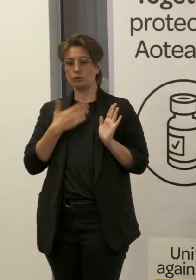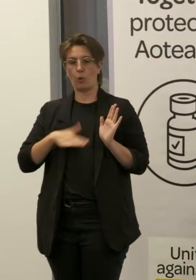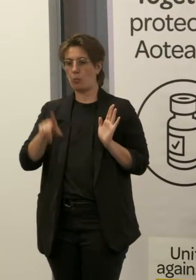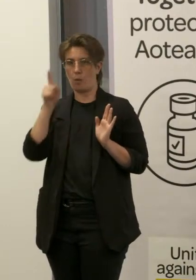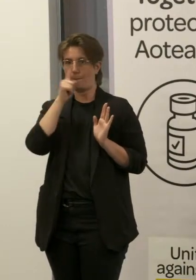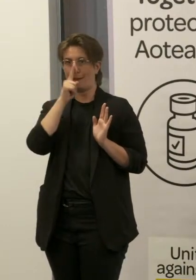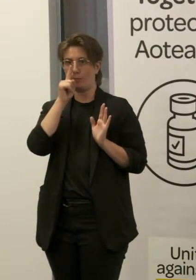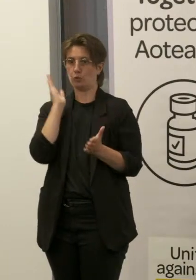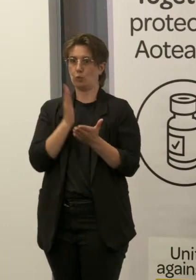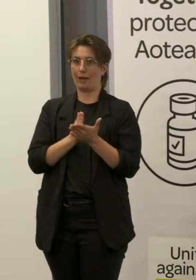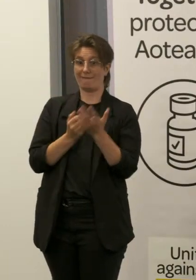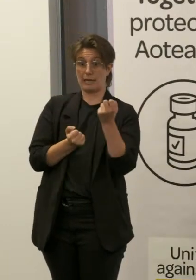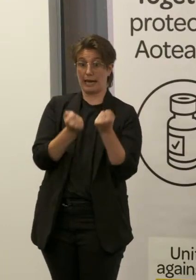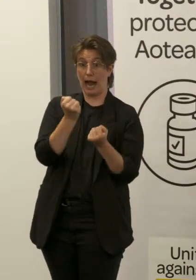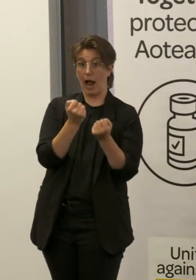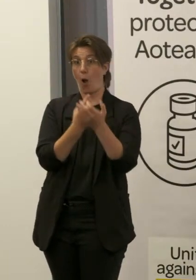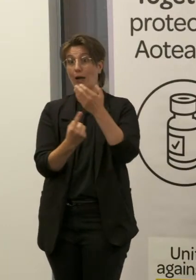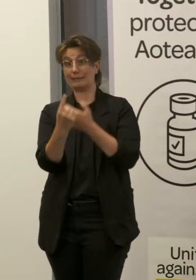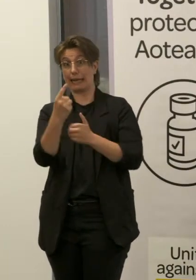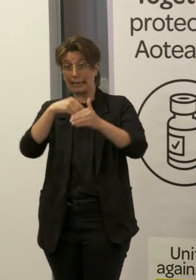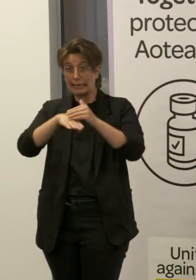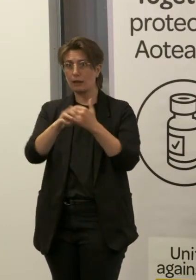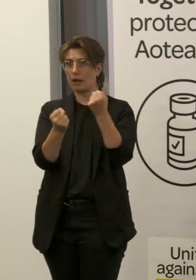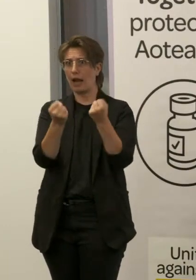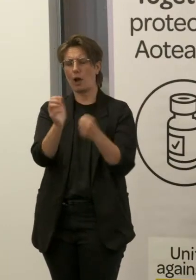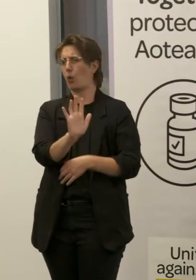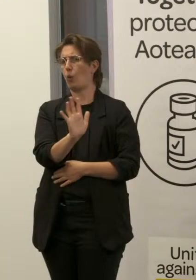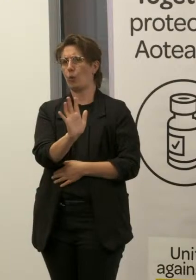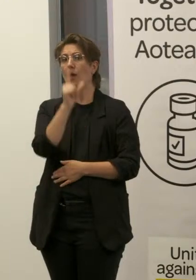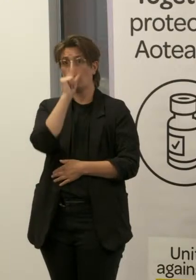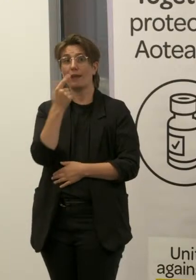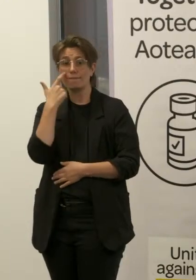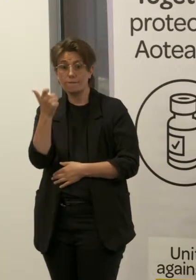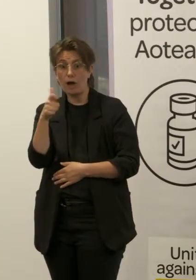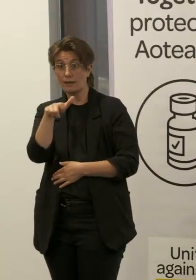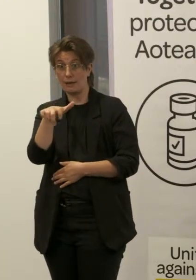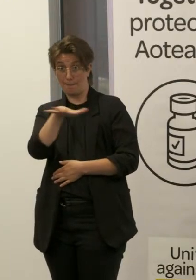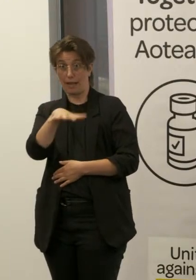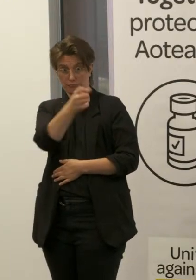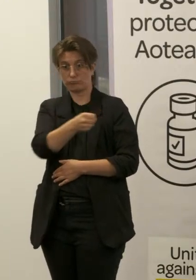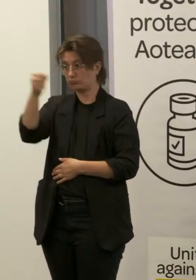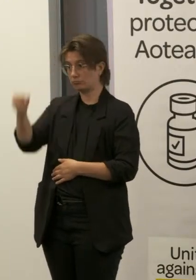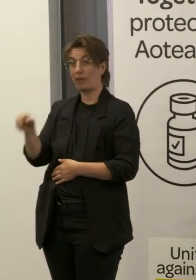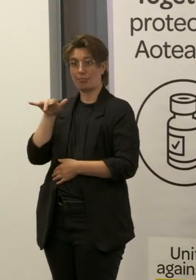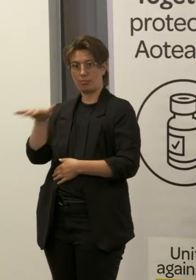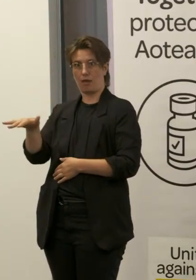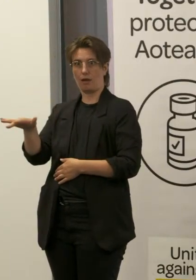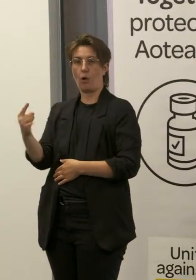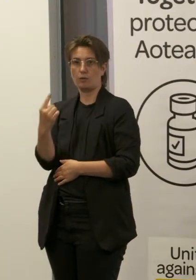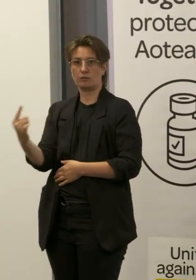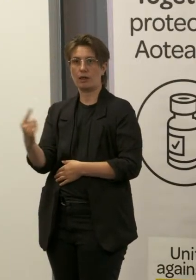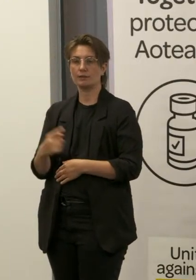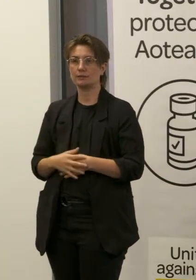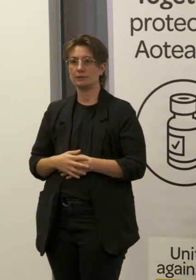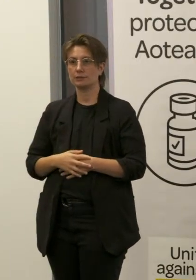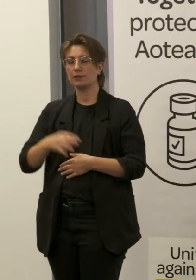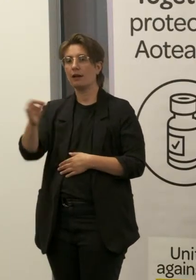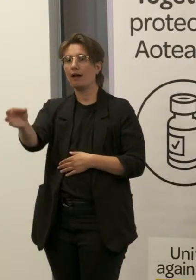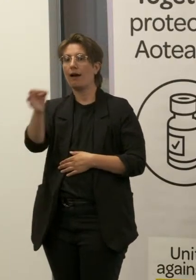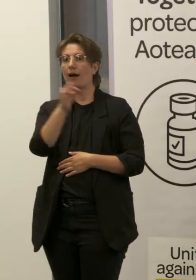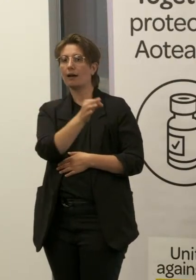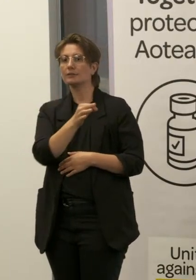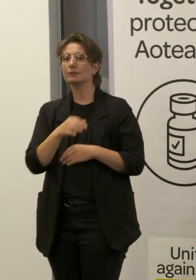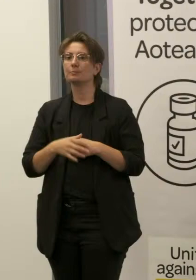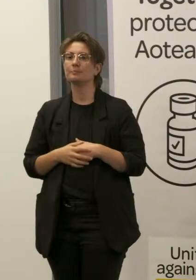in cars. There's no need for it. We can find places for them to isolate. So what role, if any, does MSD play